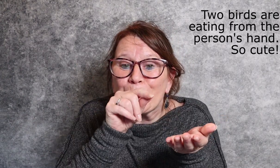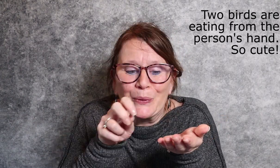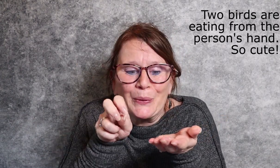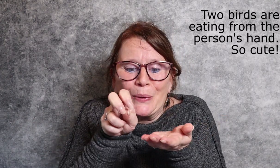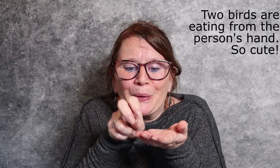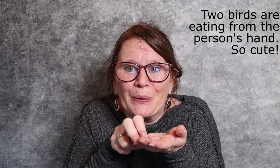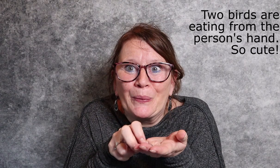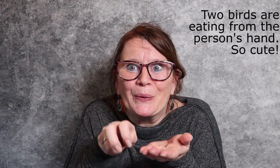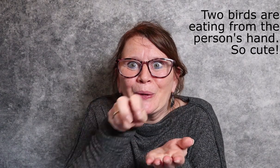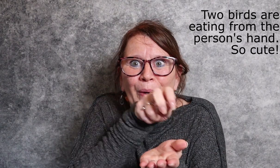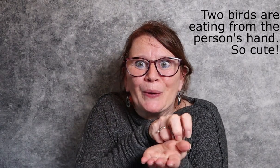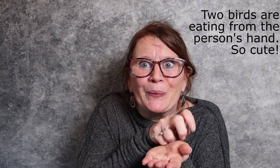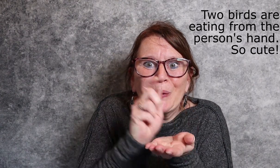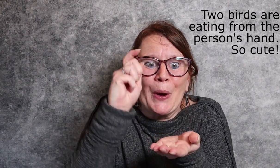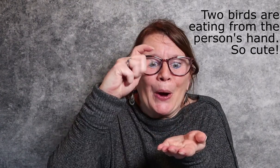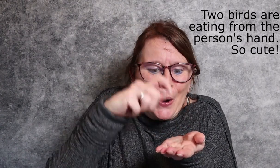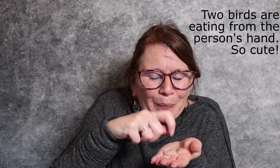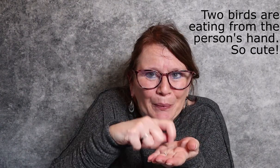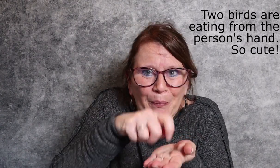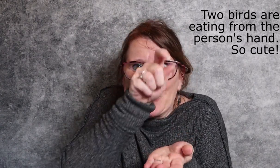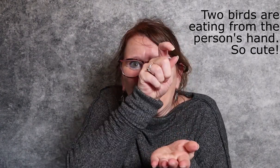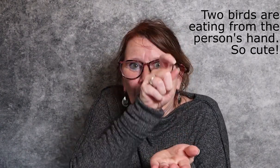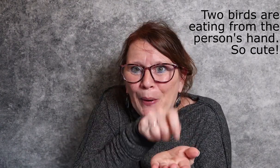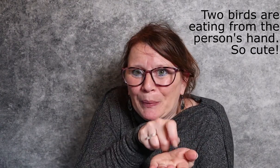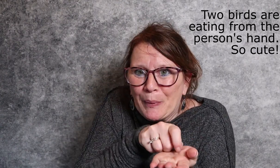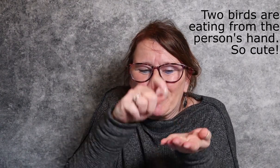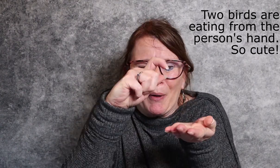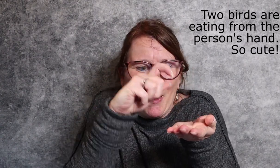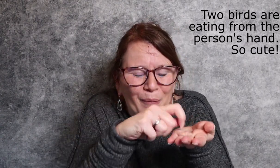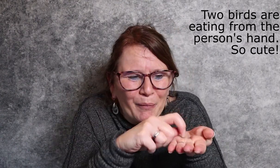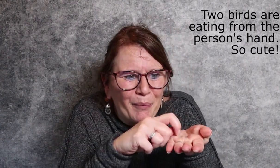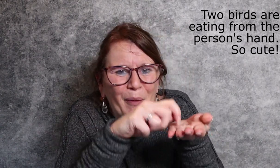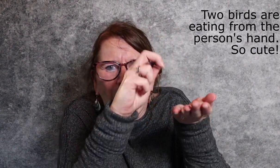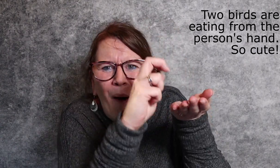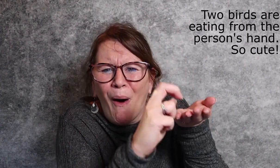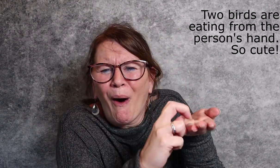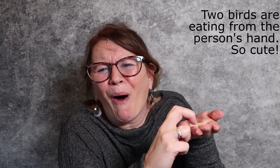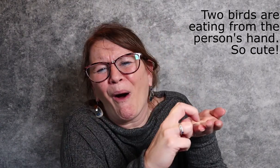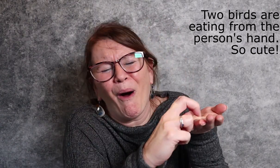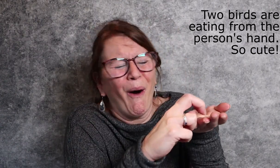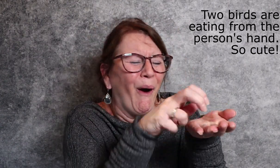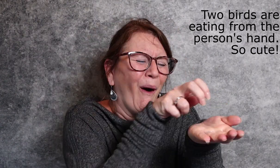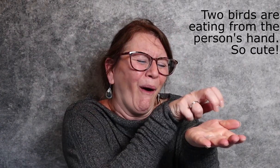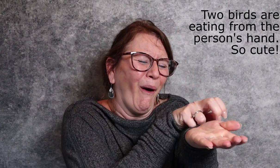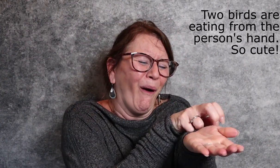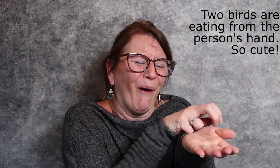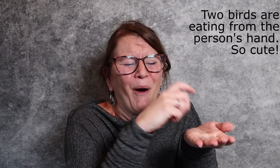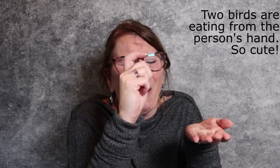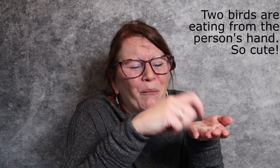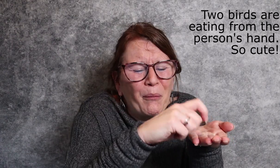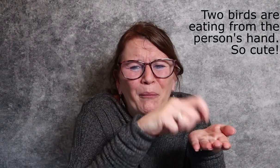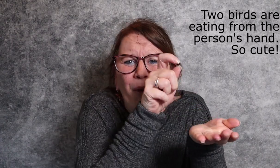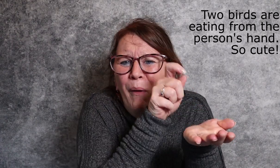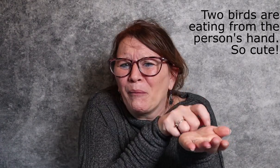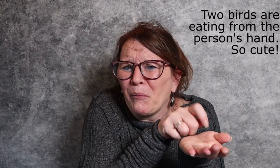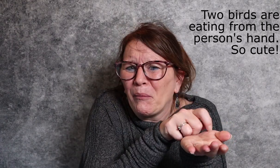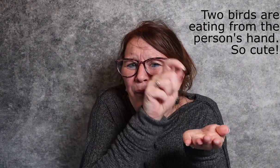She holds her hand out and puts food in it. Two birds perch on either side and eat. It's